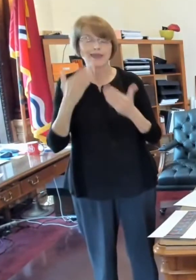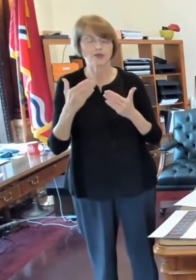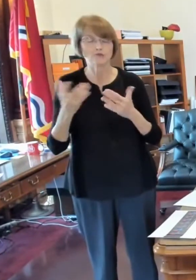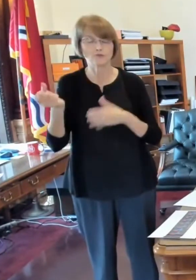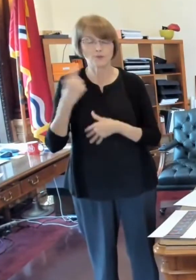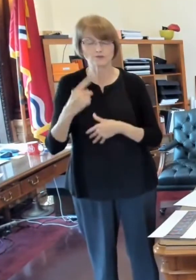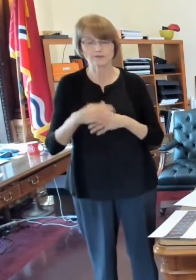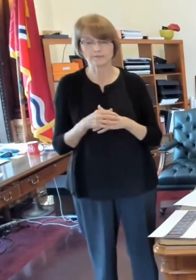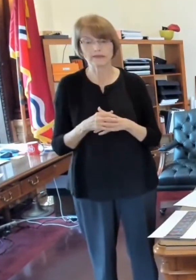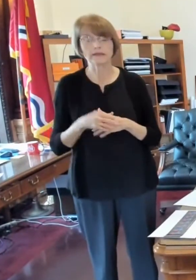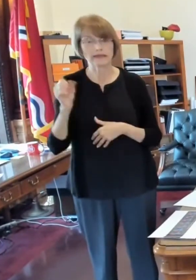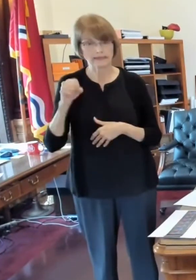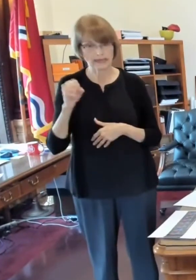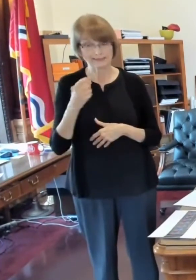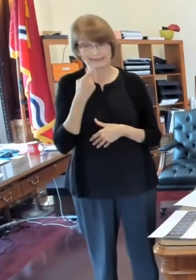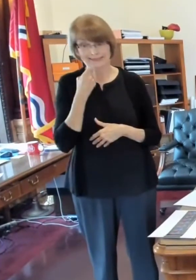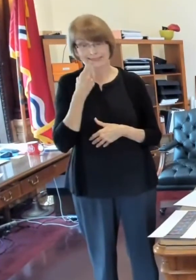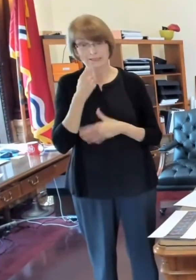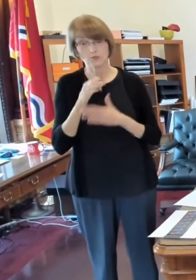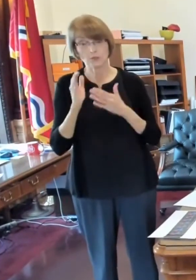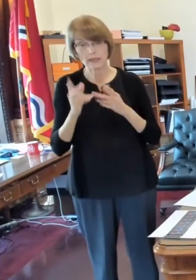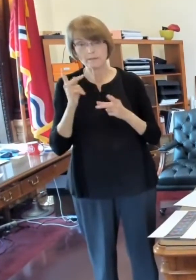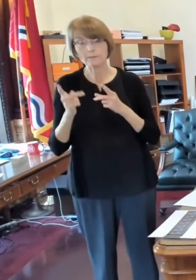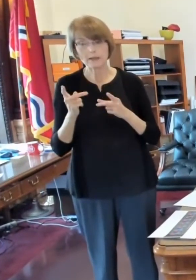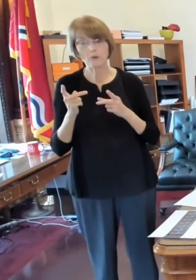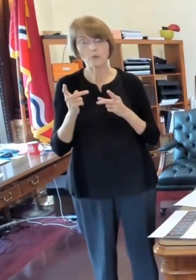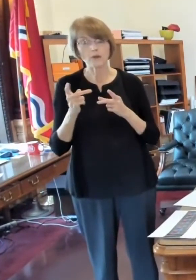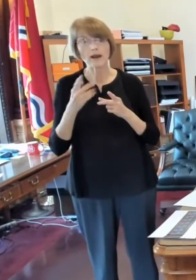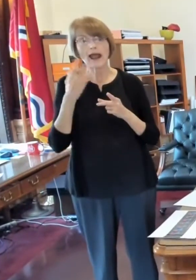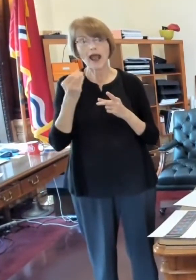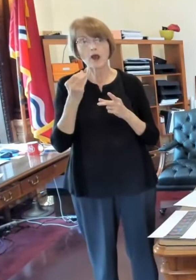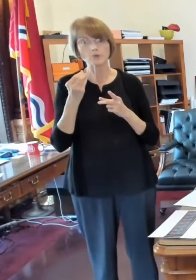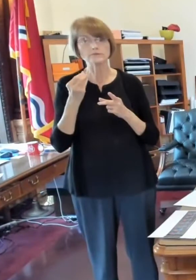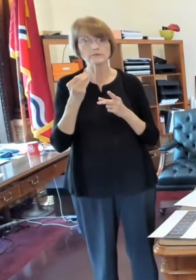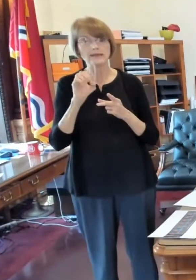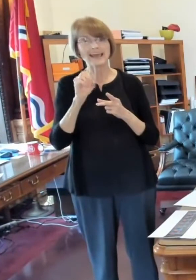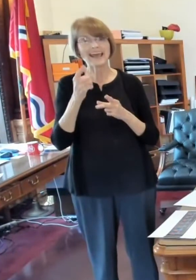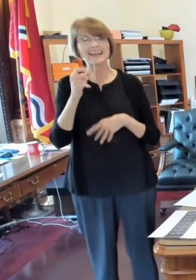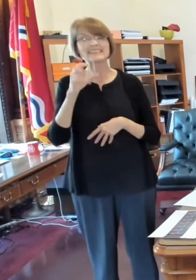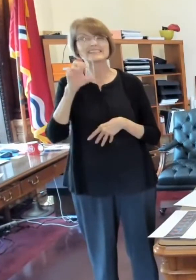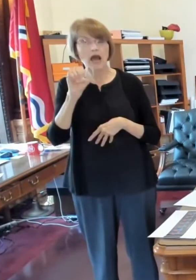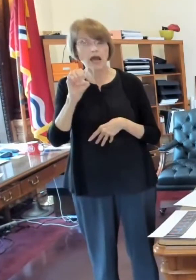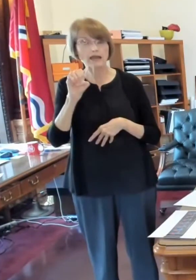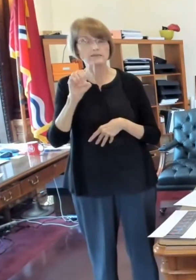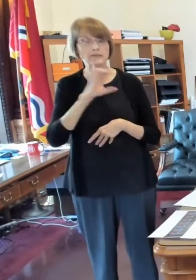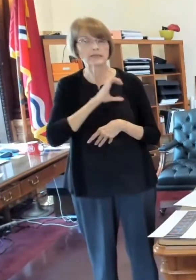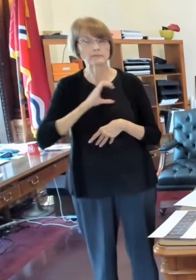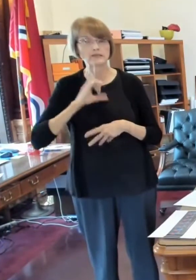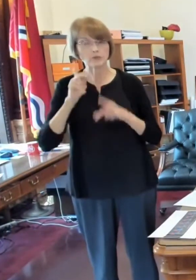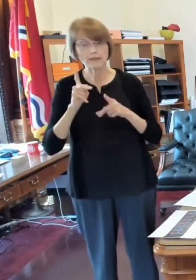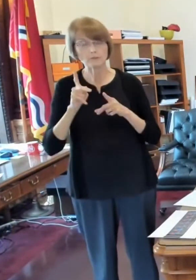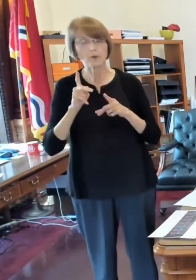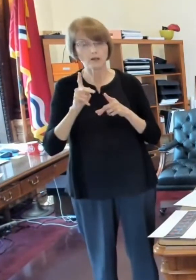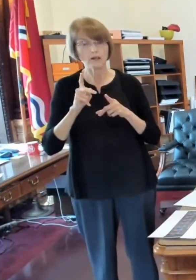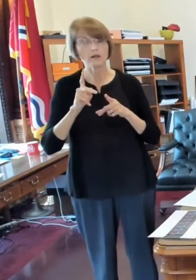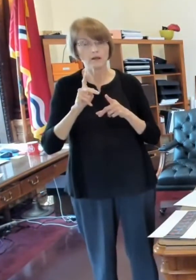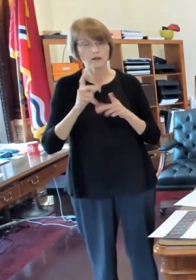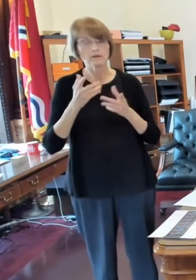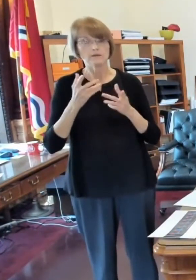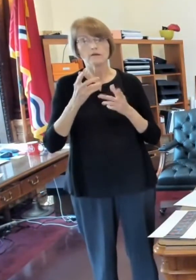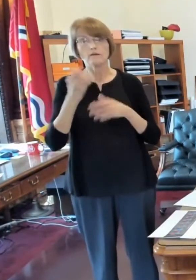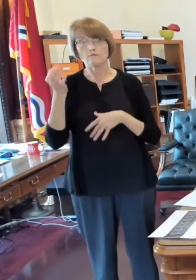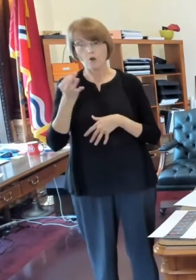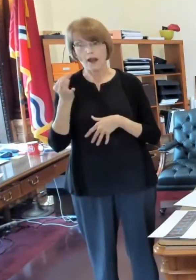yes, we did have enforcement out this weekend. Our excise commission was out on site both Friday